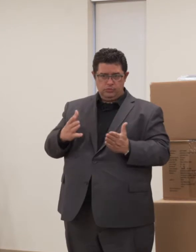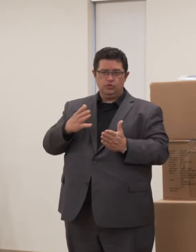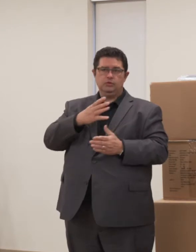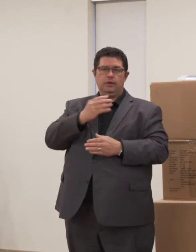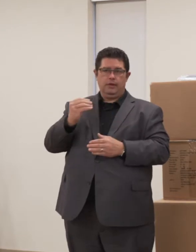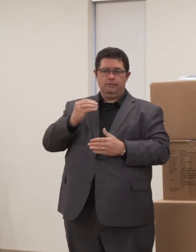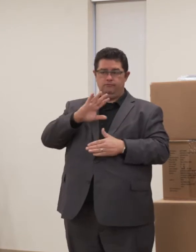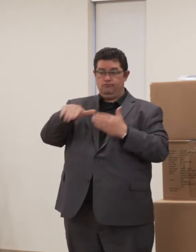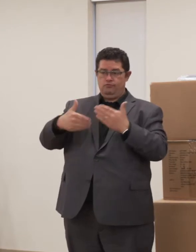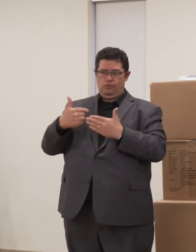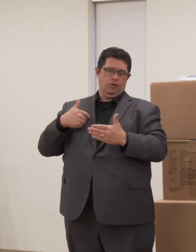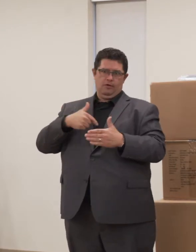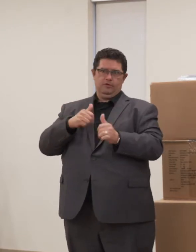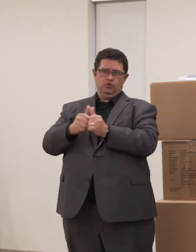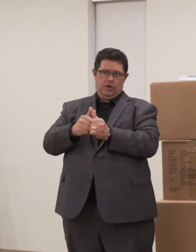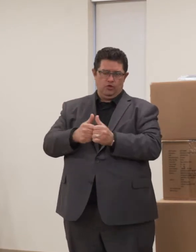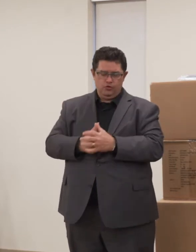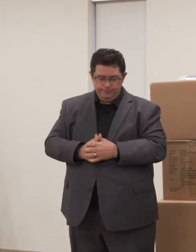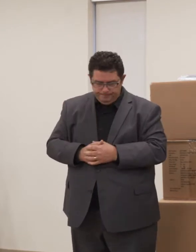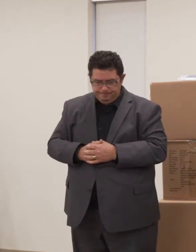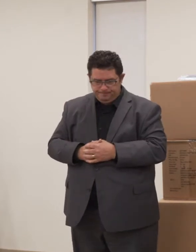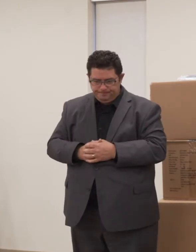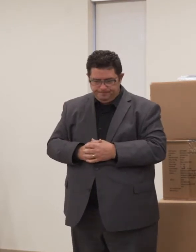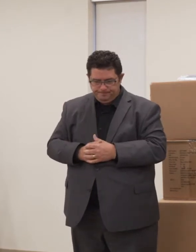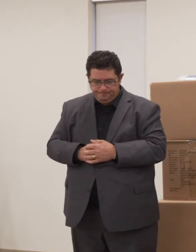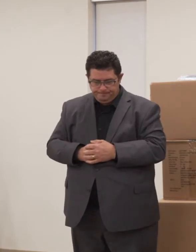course, all of us together.